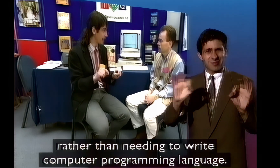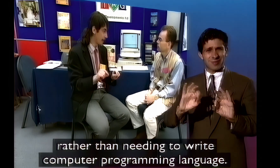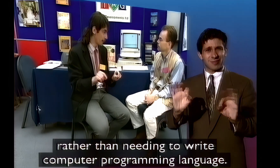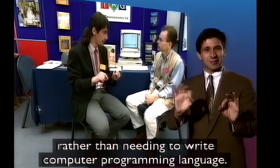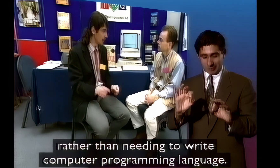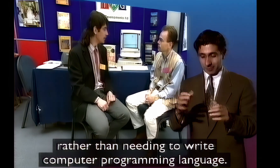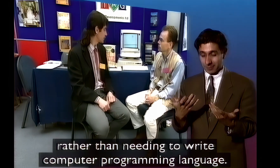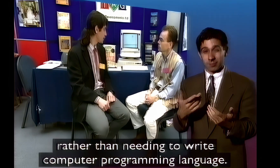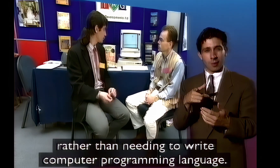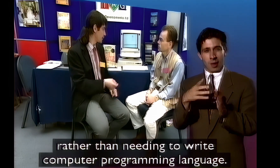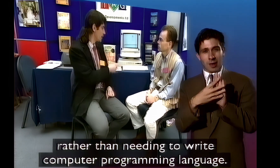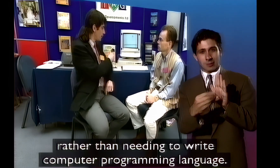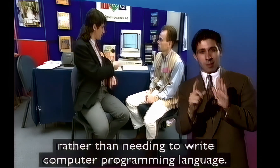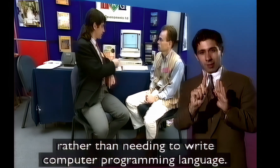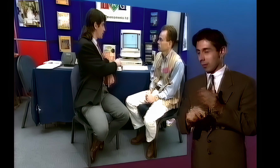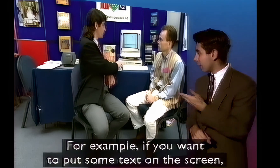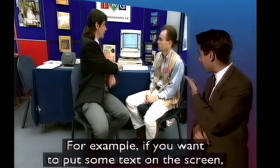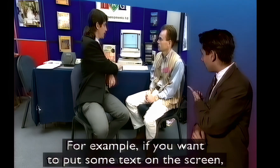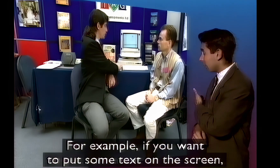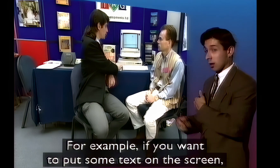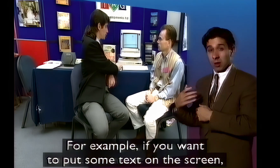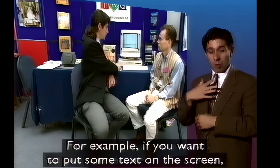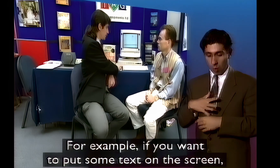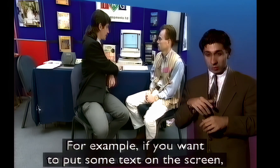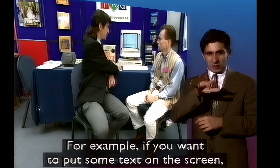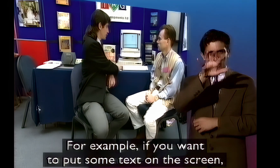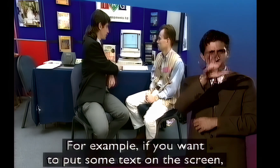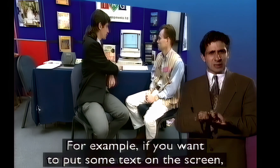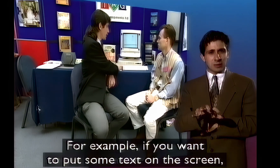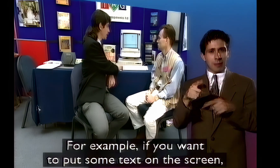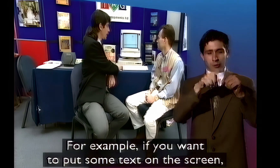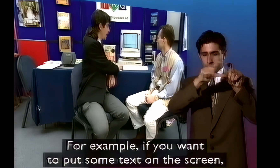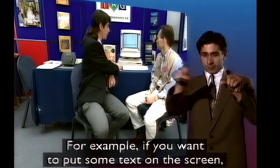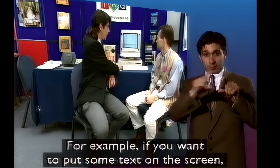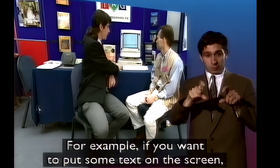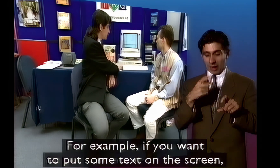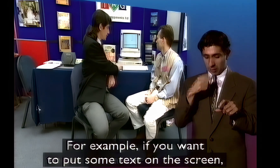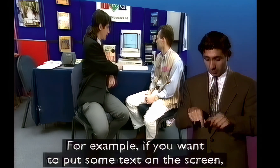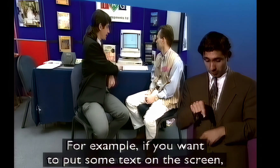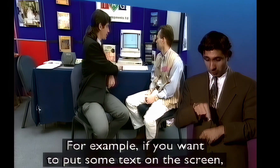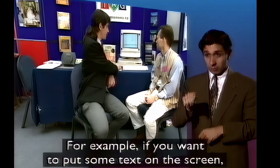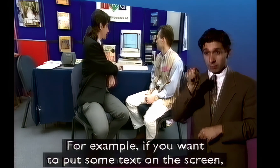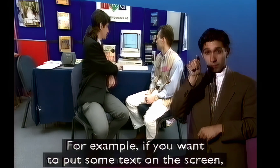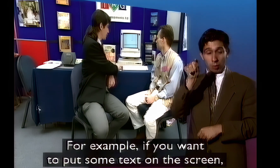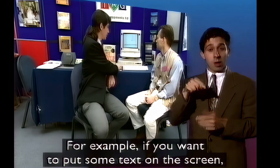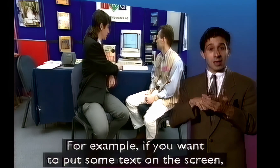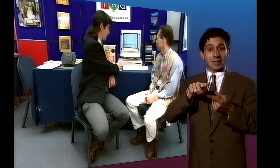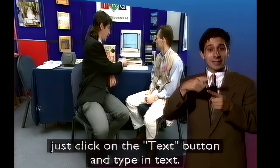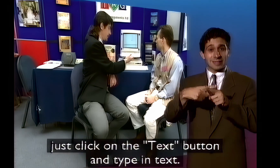language. So, for example, if you want to put some text on the screen, if you just click on the text button, it's just